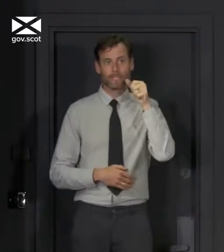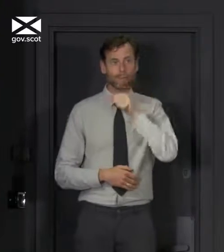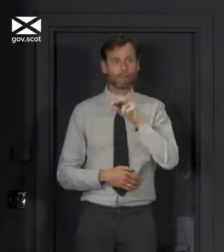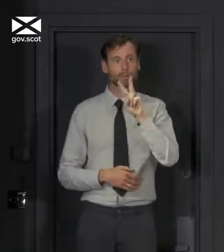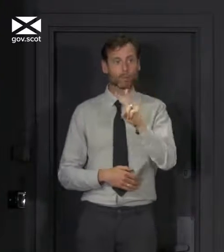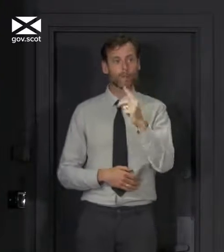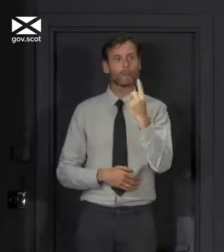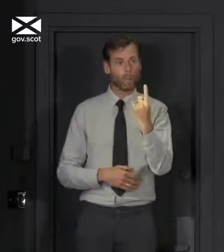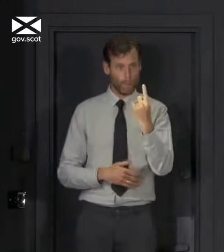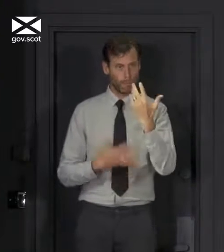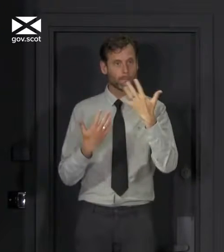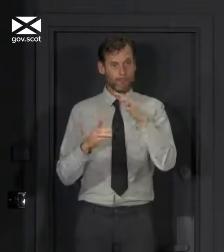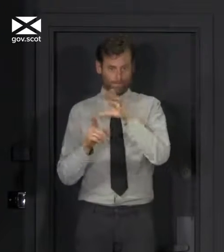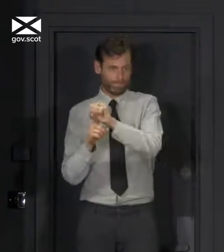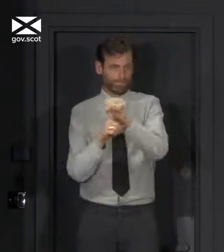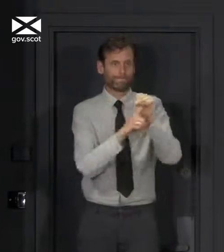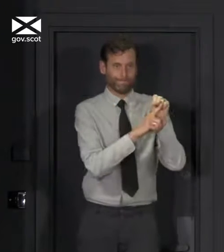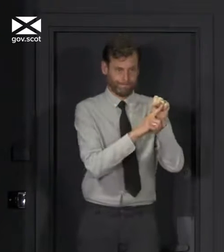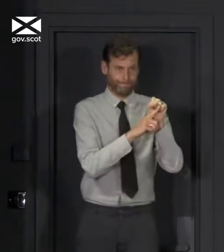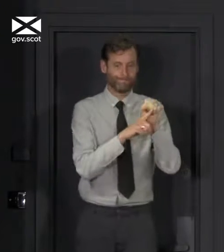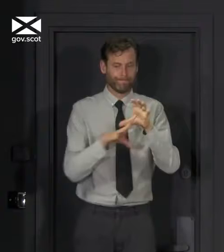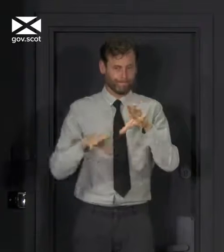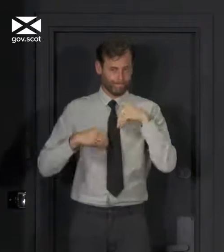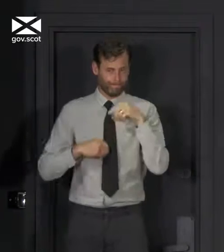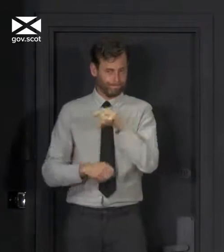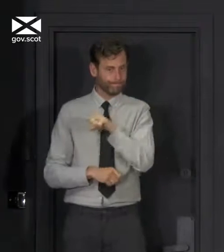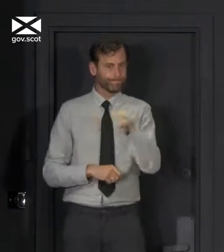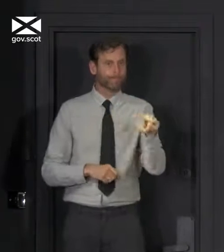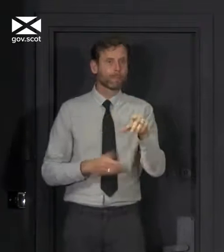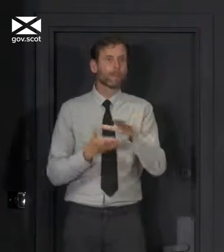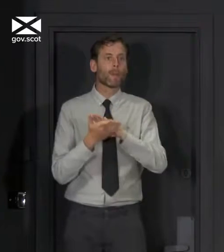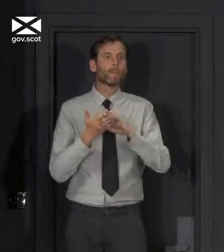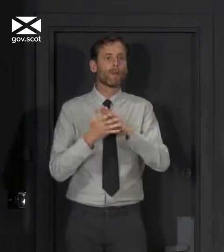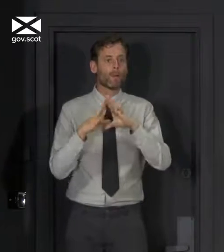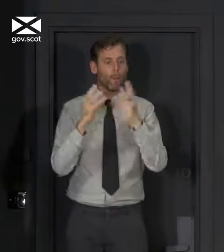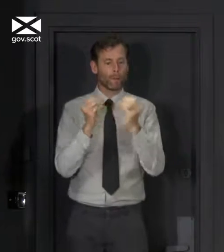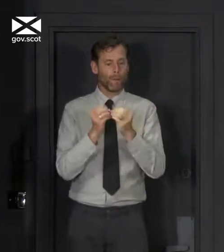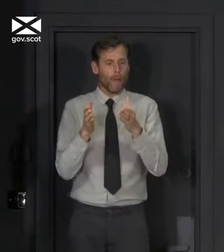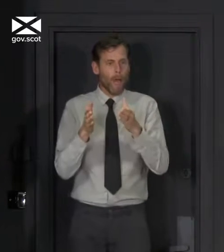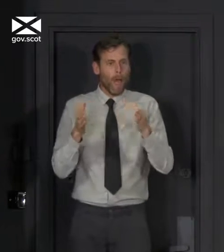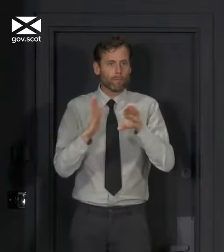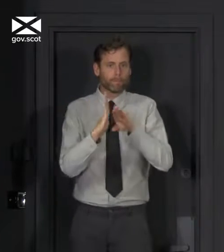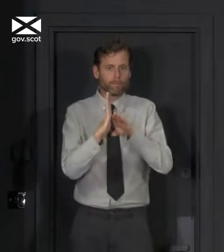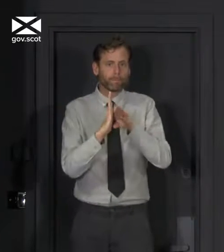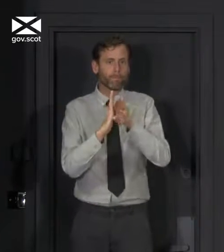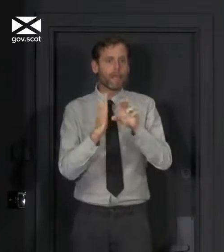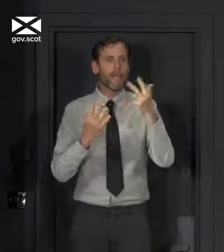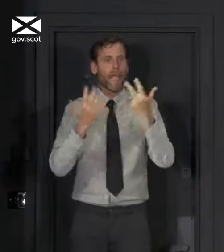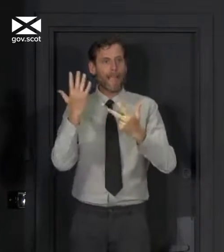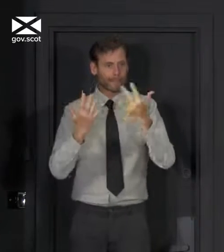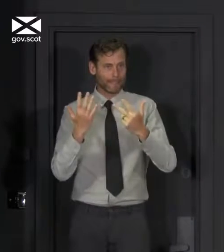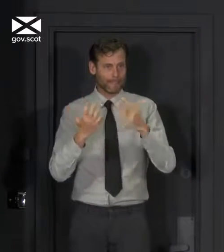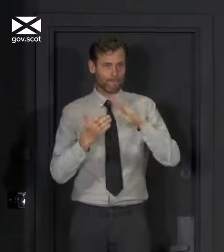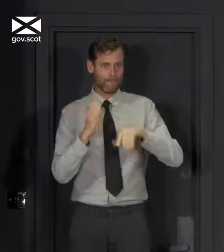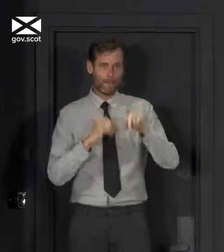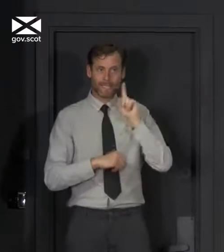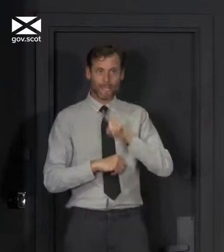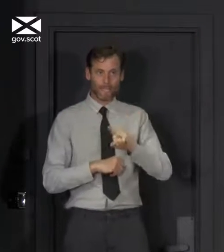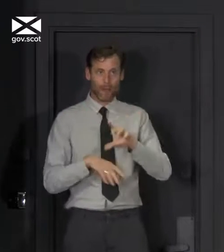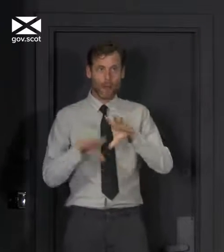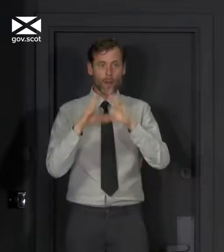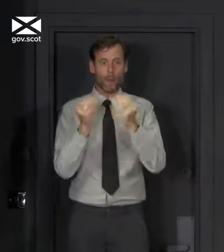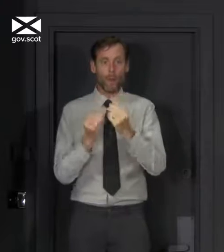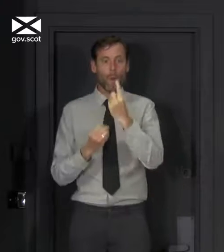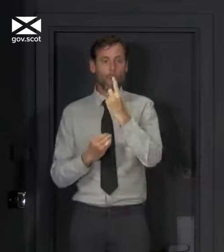15,621 positive cases confirmed, an increase of 18 since yesterday. A total of